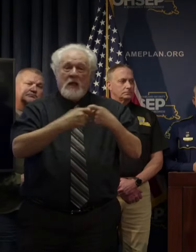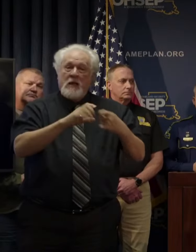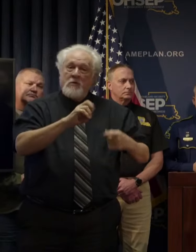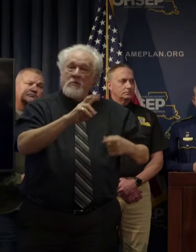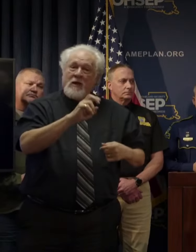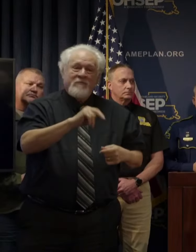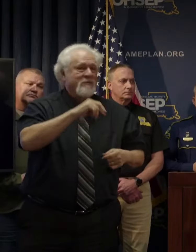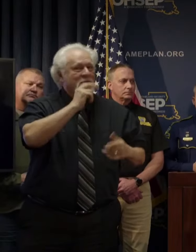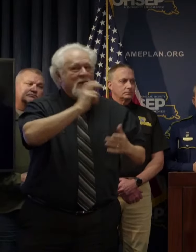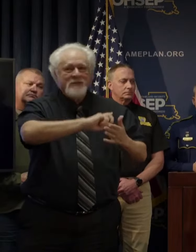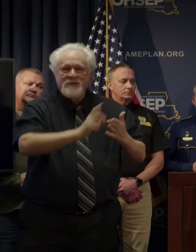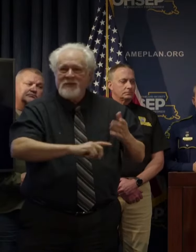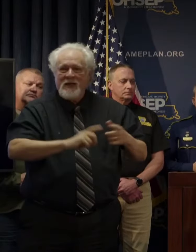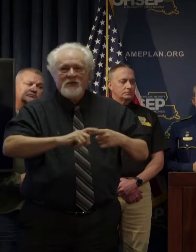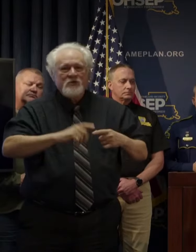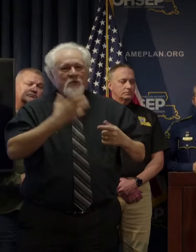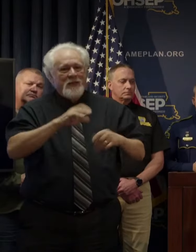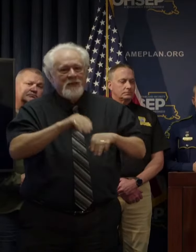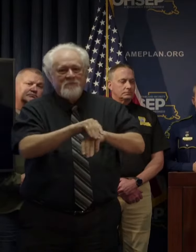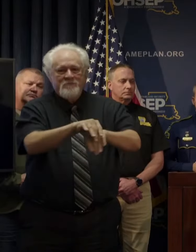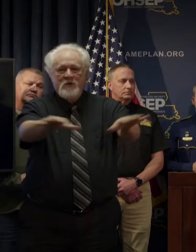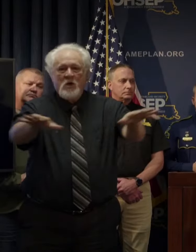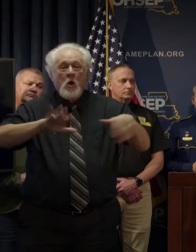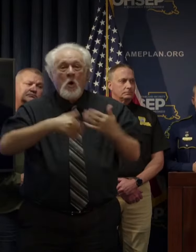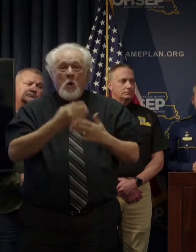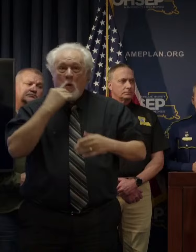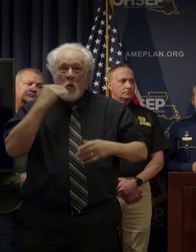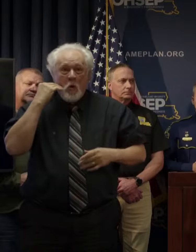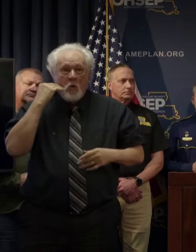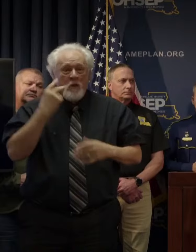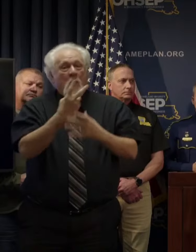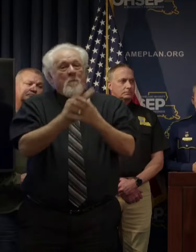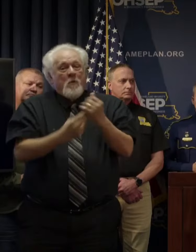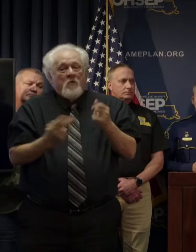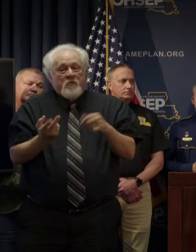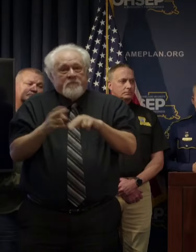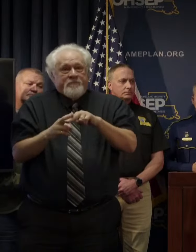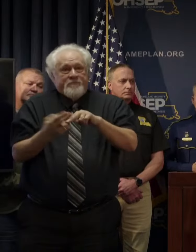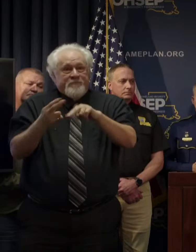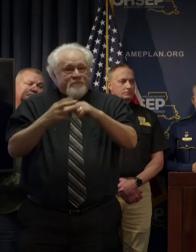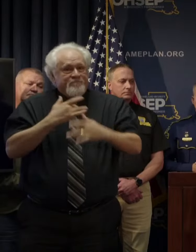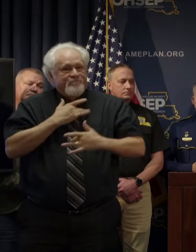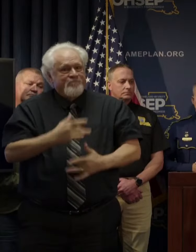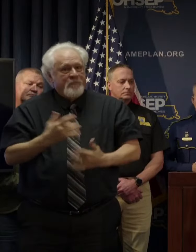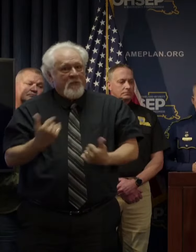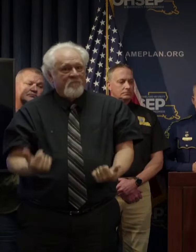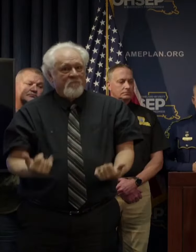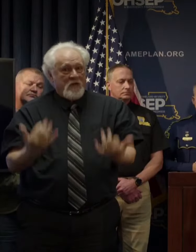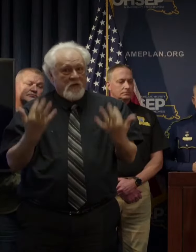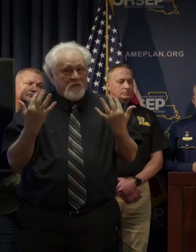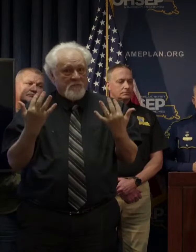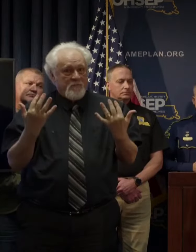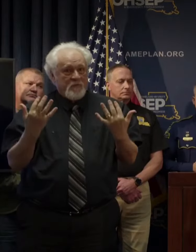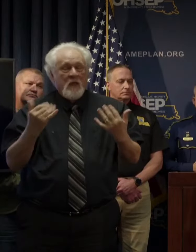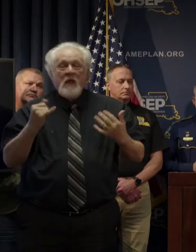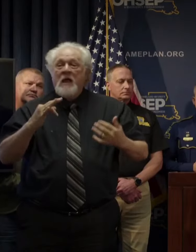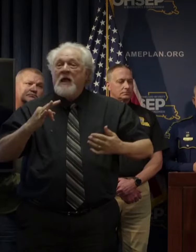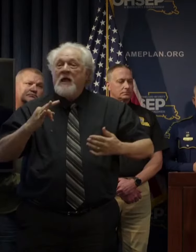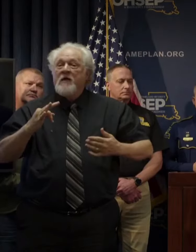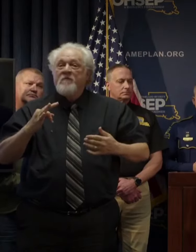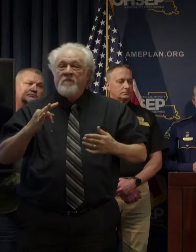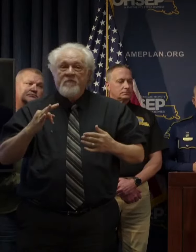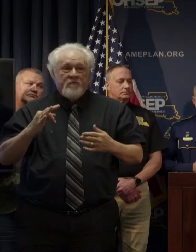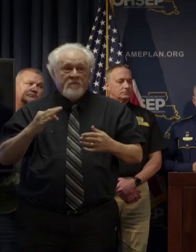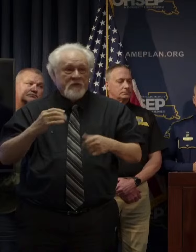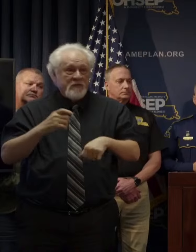not designed to heat your home. Both of them increase the likelihood of fire. If there is ever a